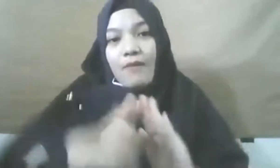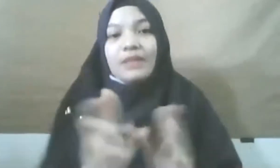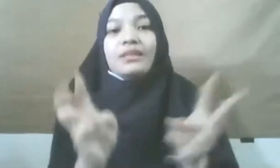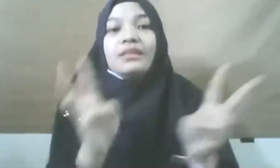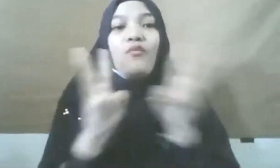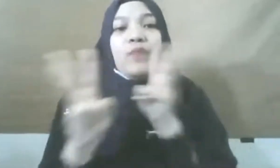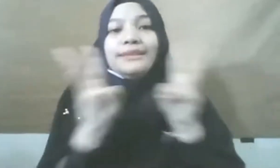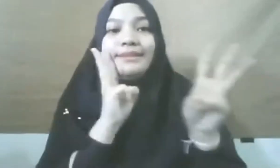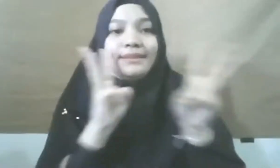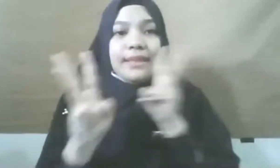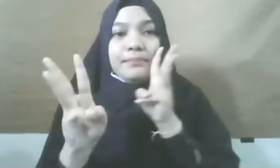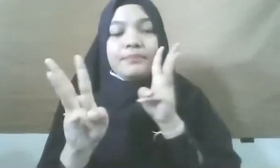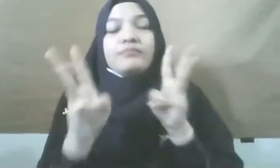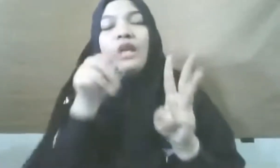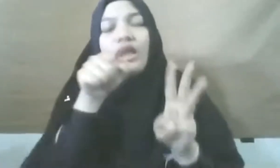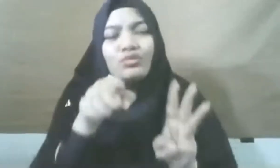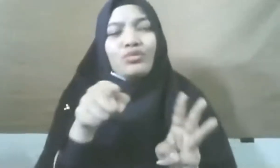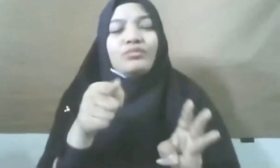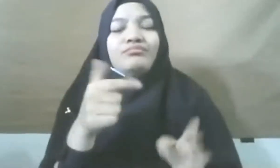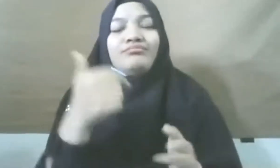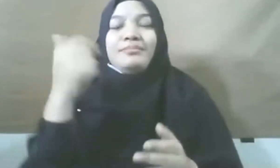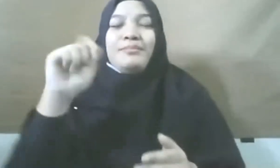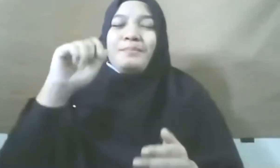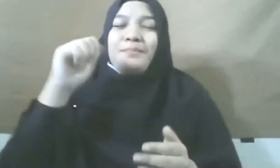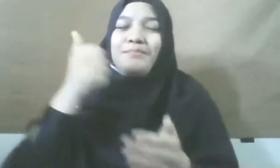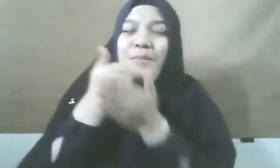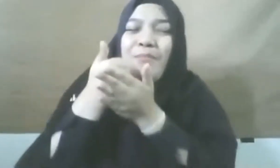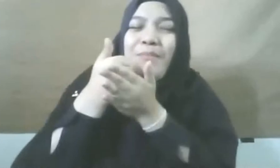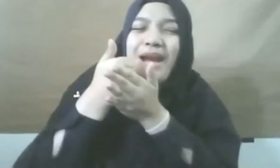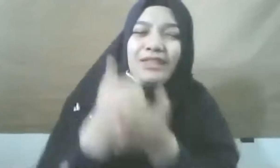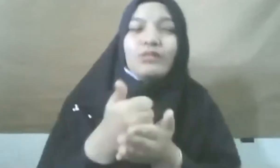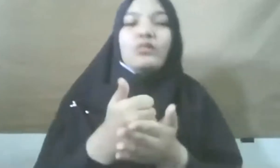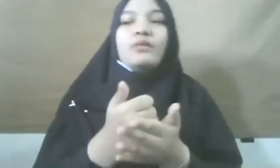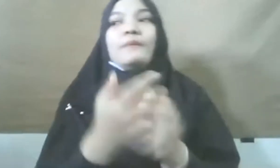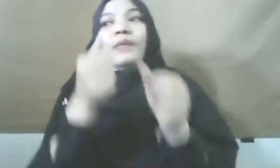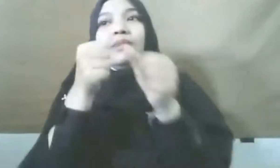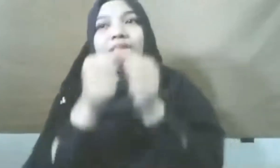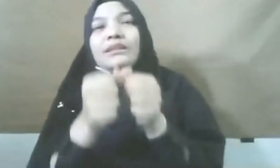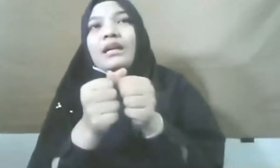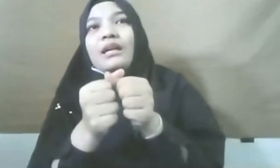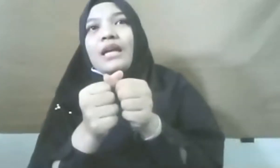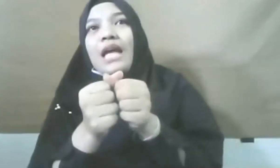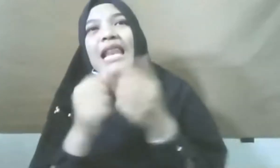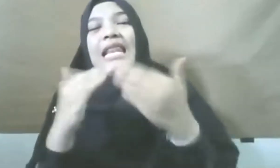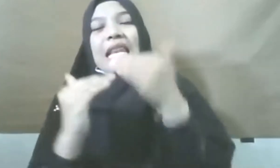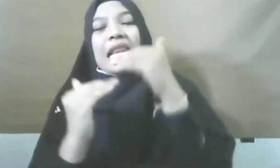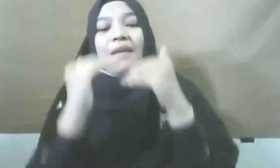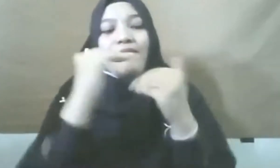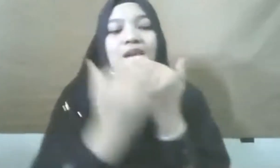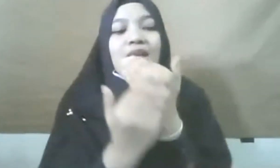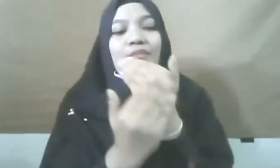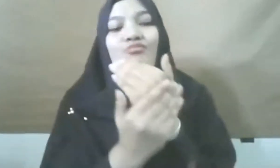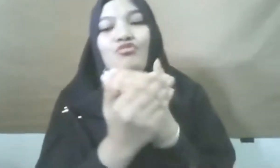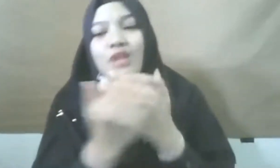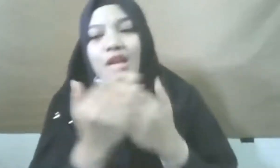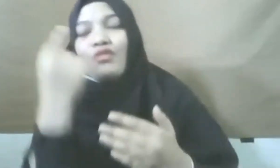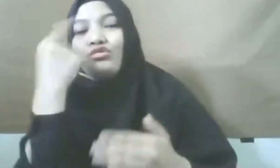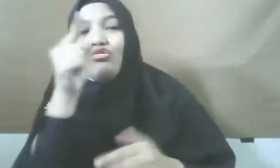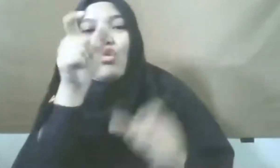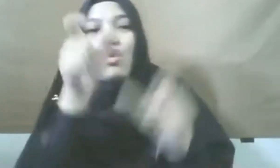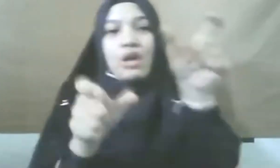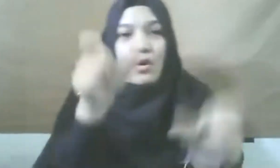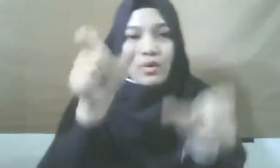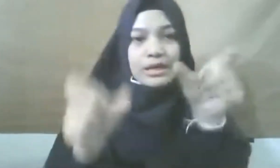very influential, very helpful in order for people to understand what's the virus is, and including